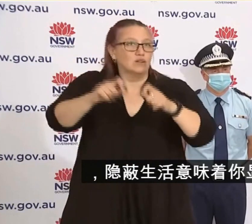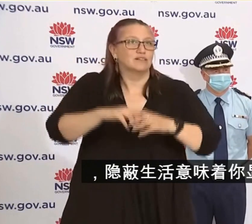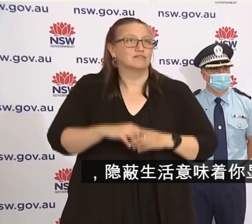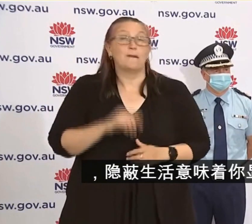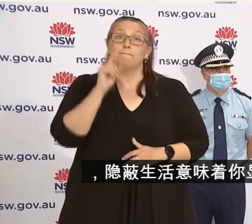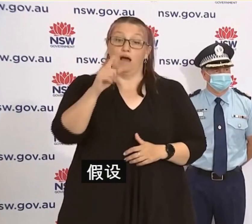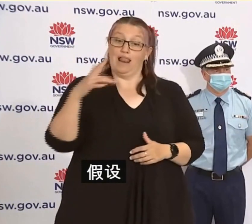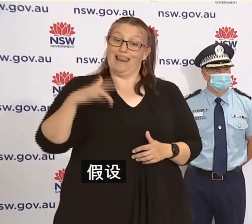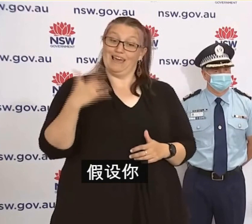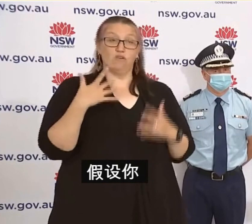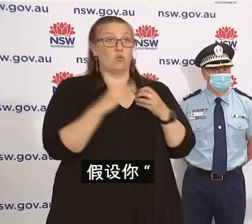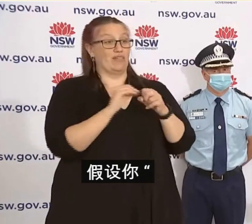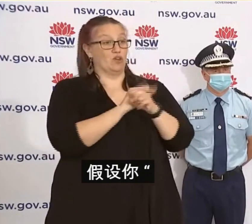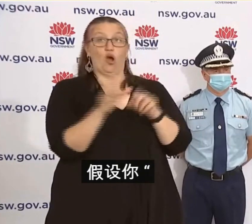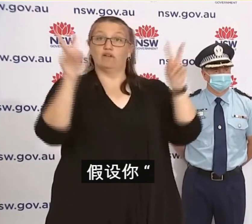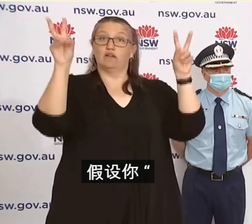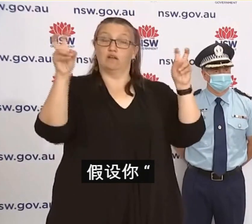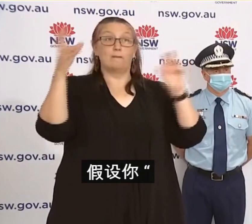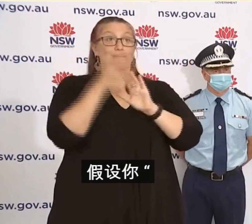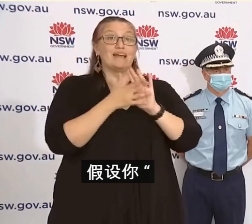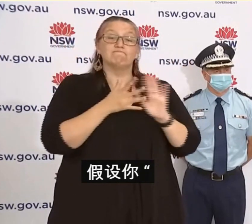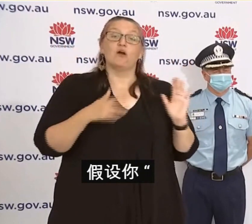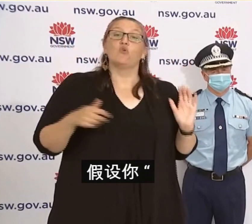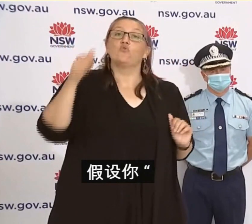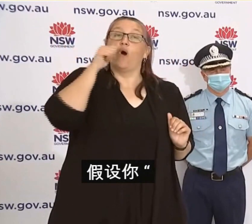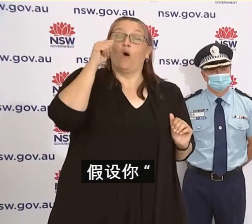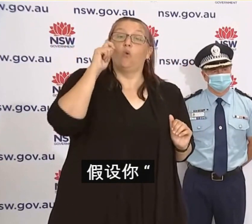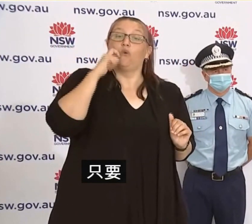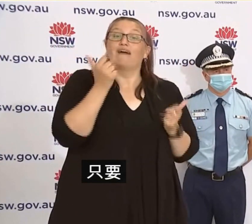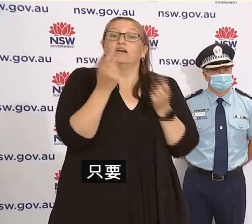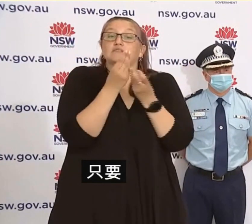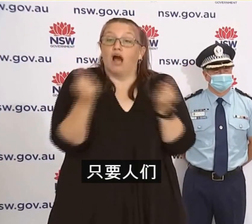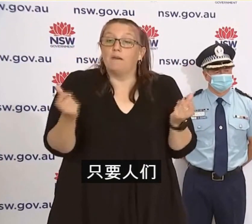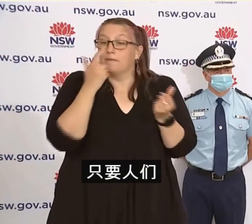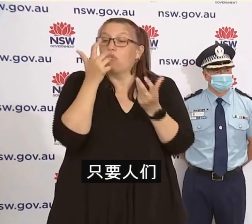obviously assume that you're going to get a certain number of case numbers after 80%,